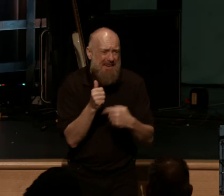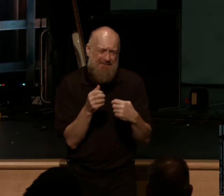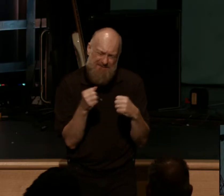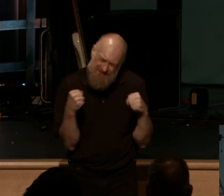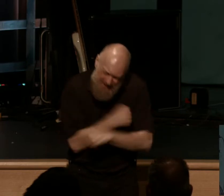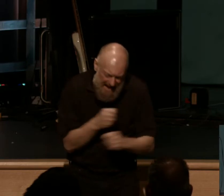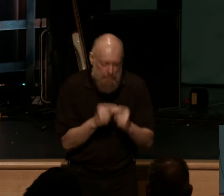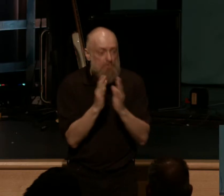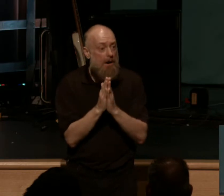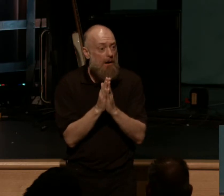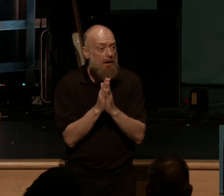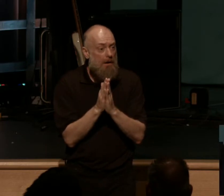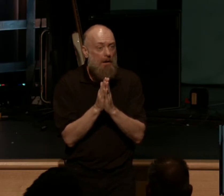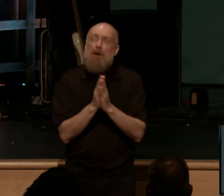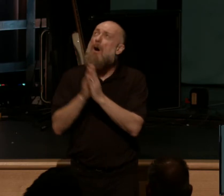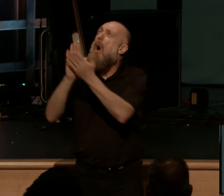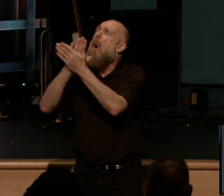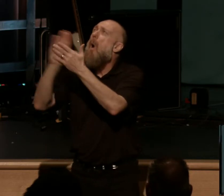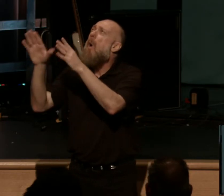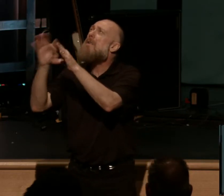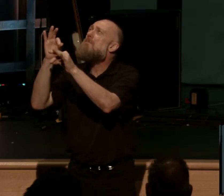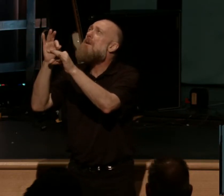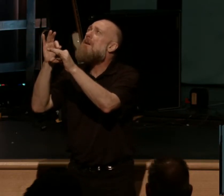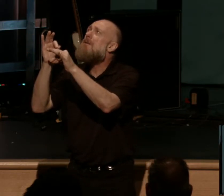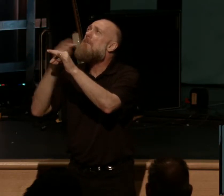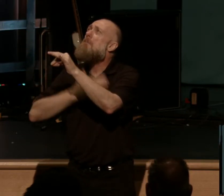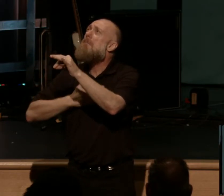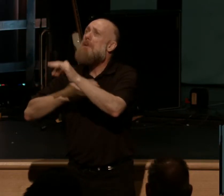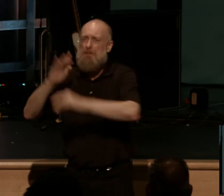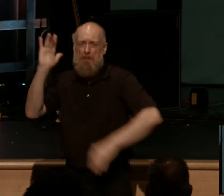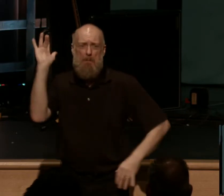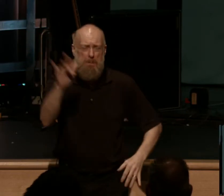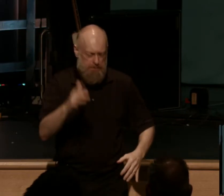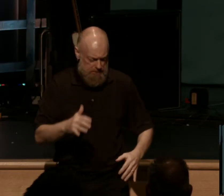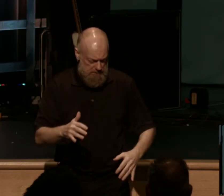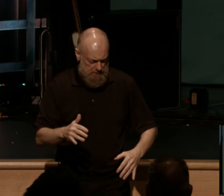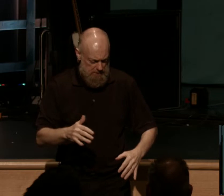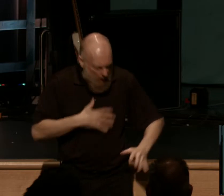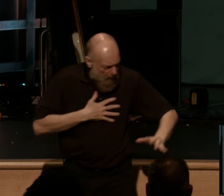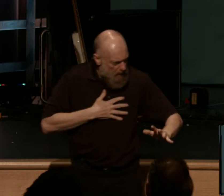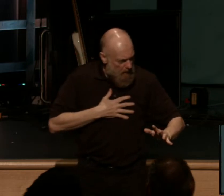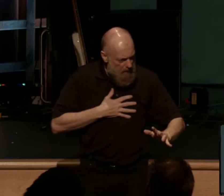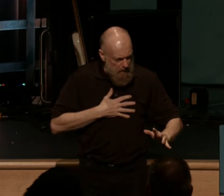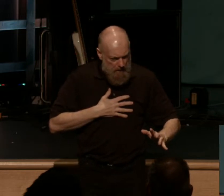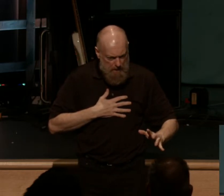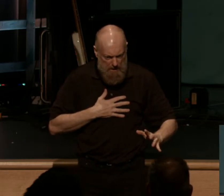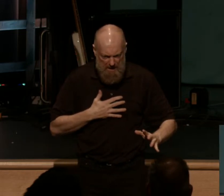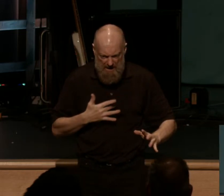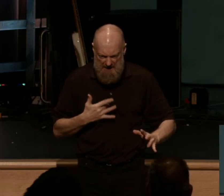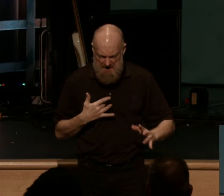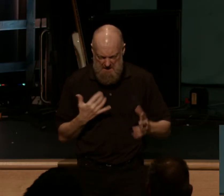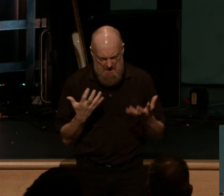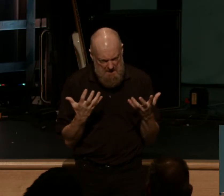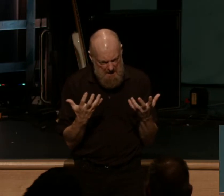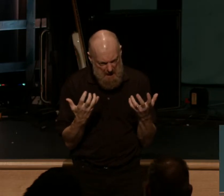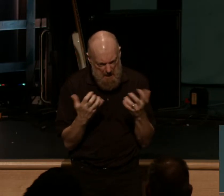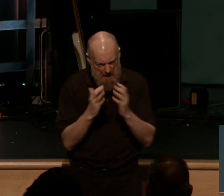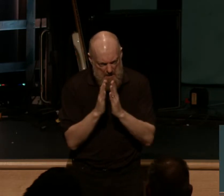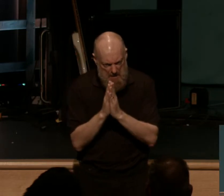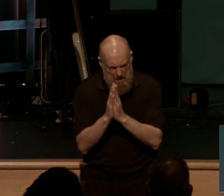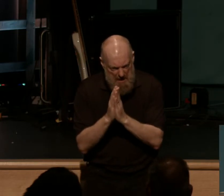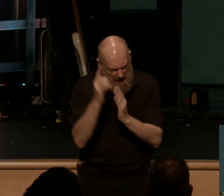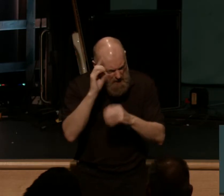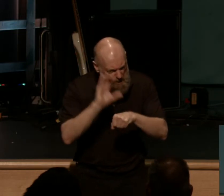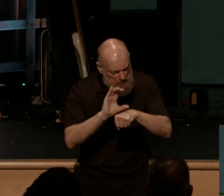And yet, Spirit of God, would you raise up men and women and children that are birthed with a desire to intercede